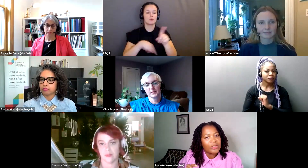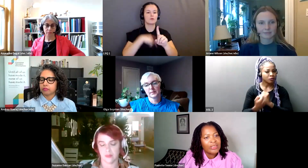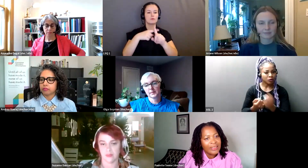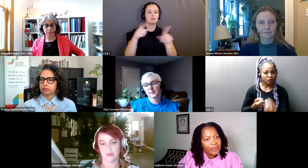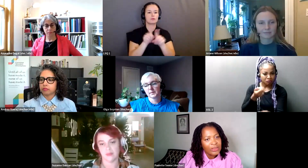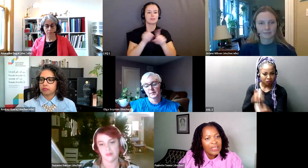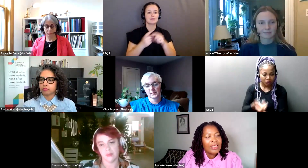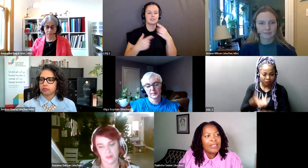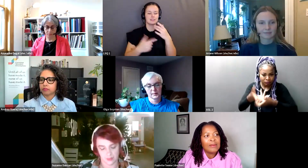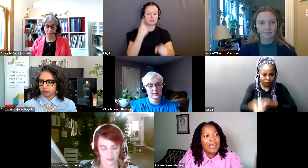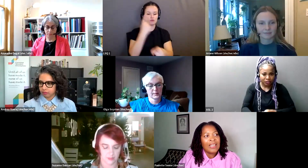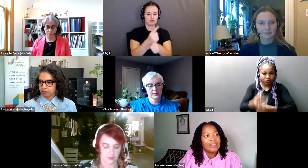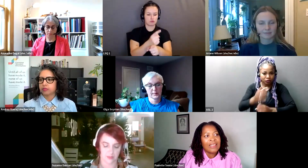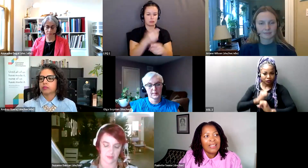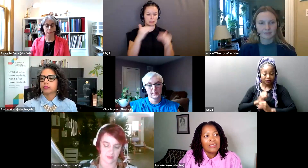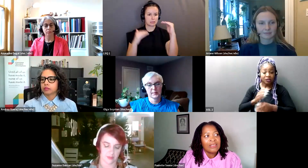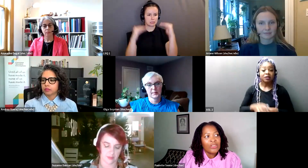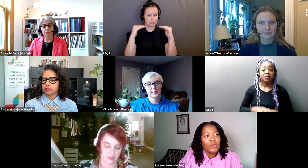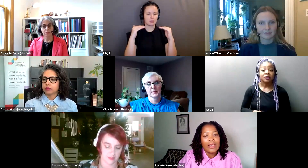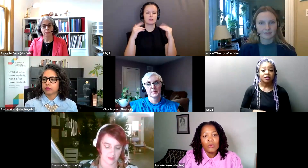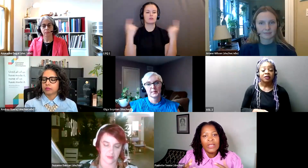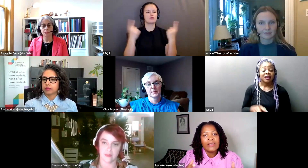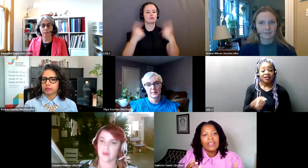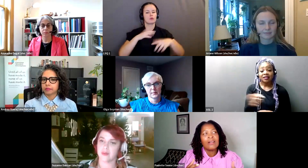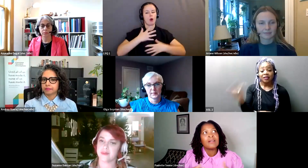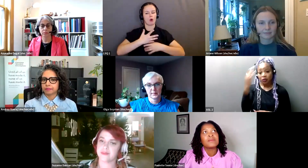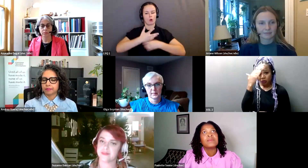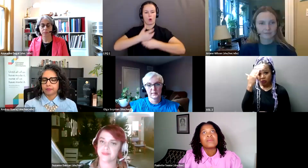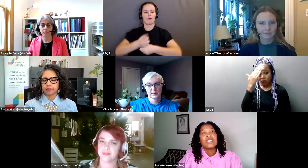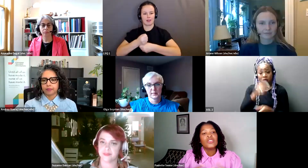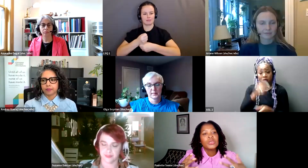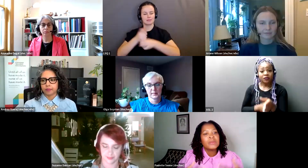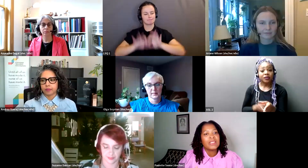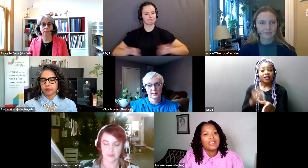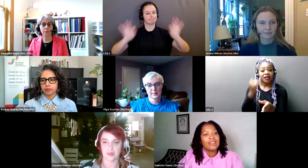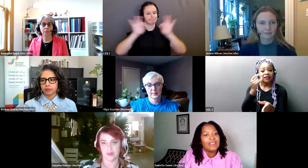each other to deliver, and that they know that when they are